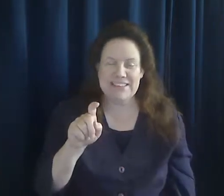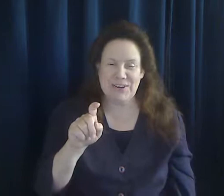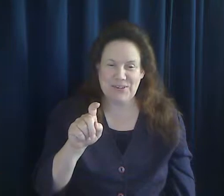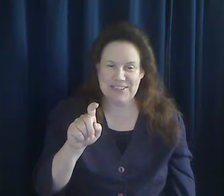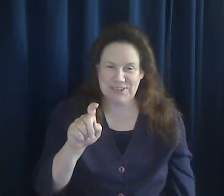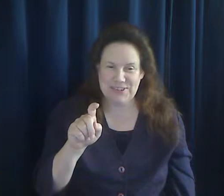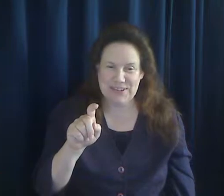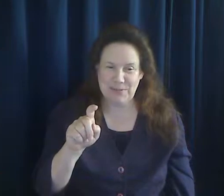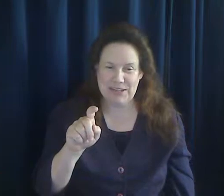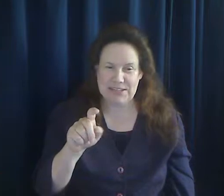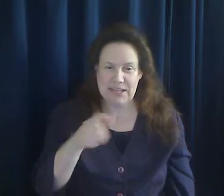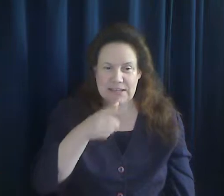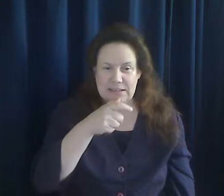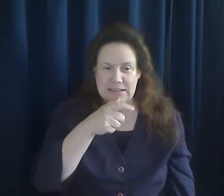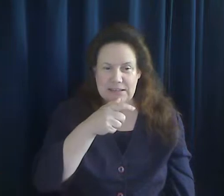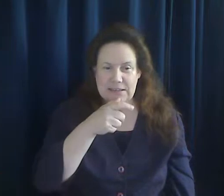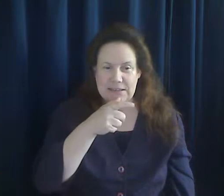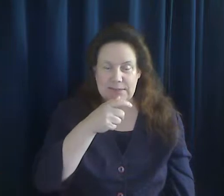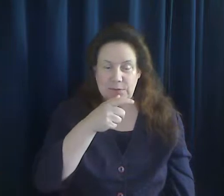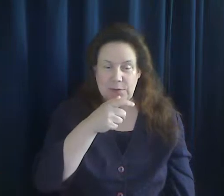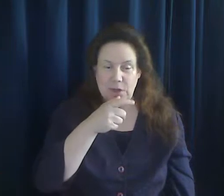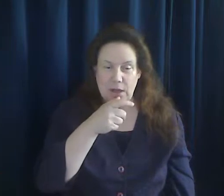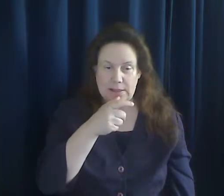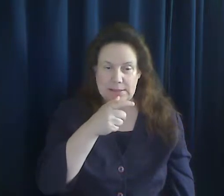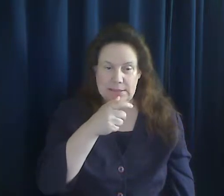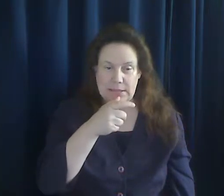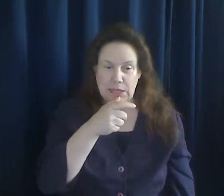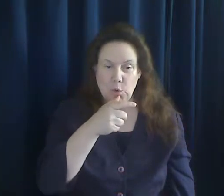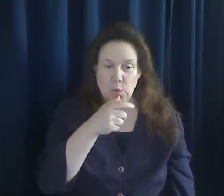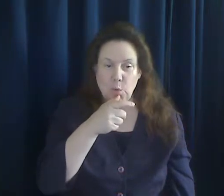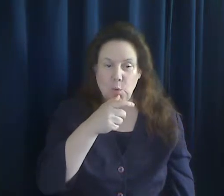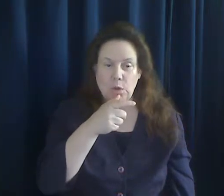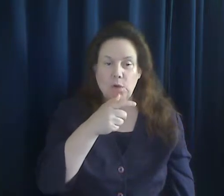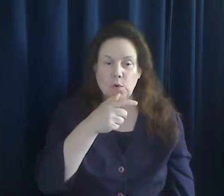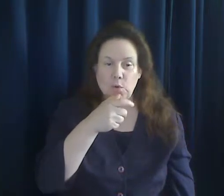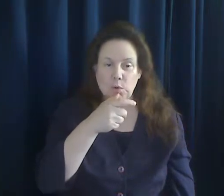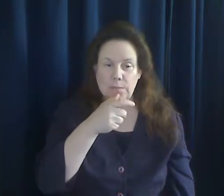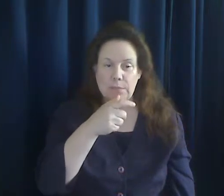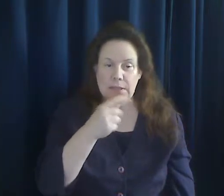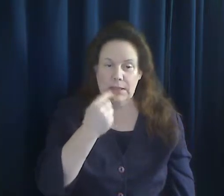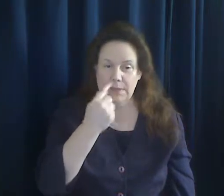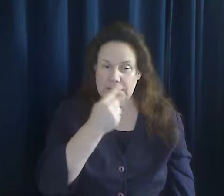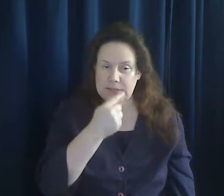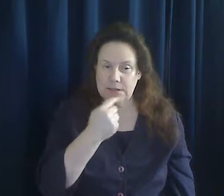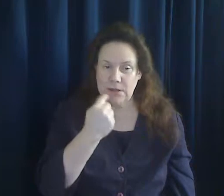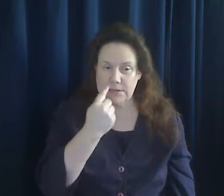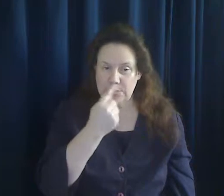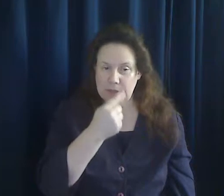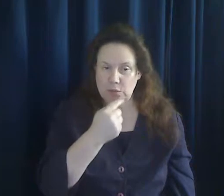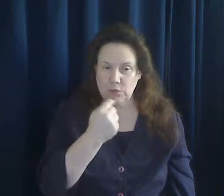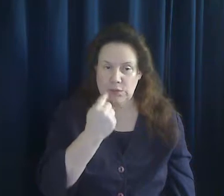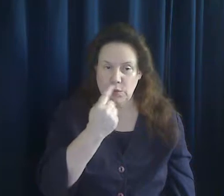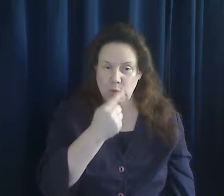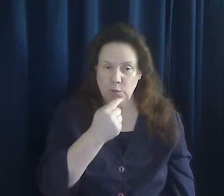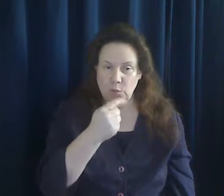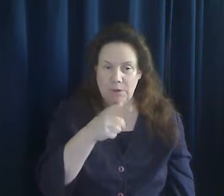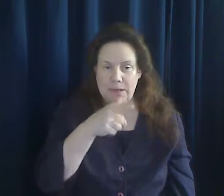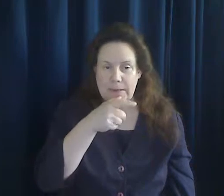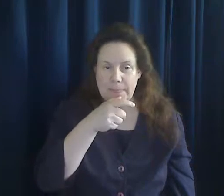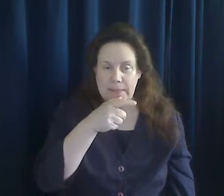So, did you understand what I said? This, if you recall, is the sign who. This can also be used, who. I